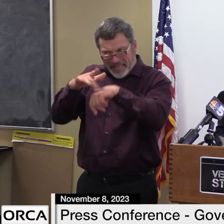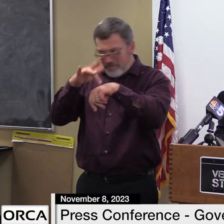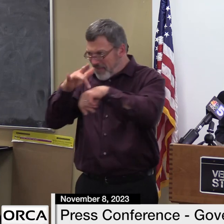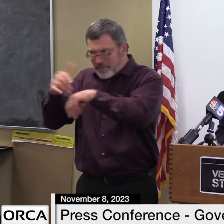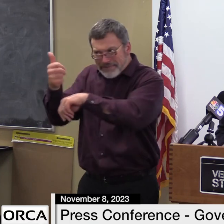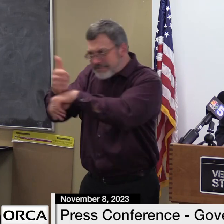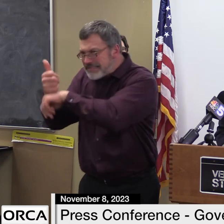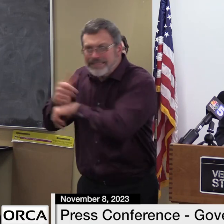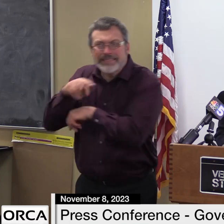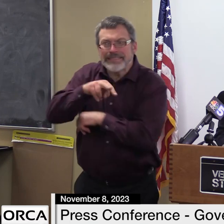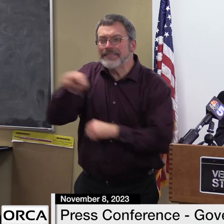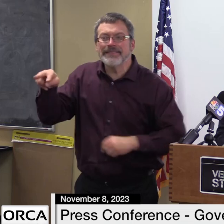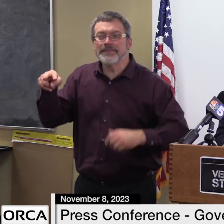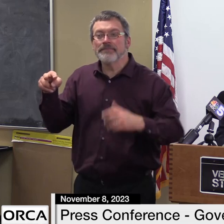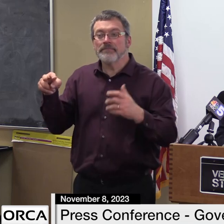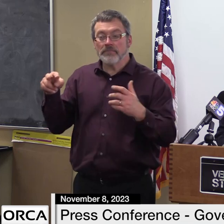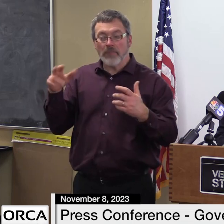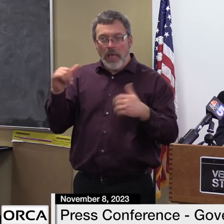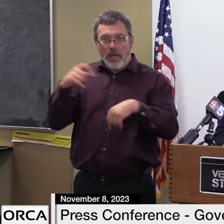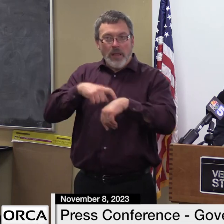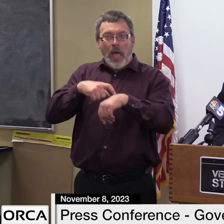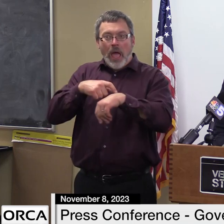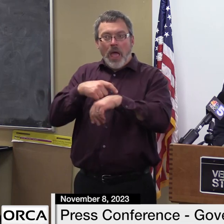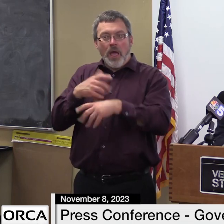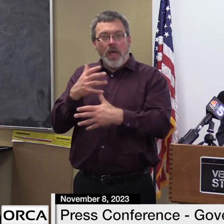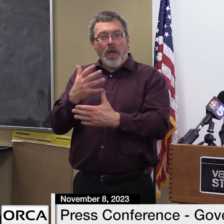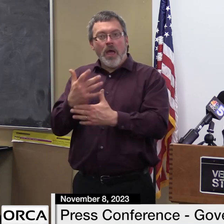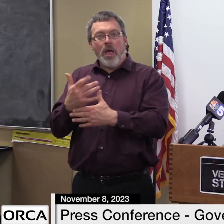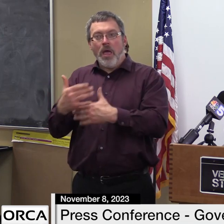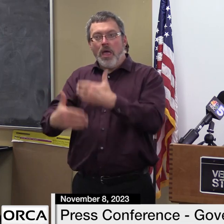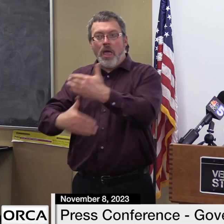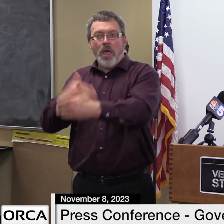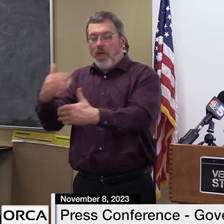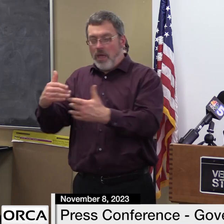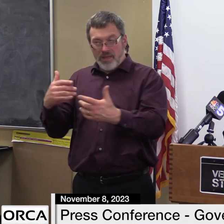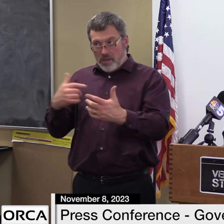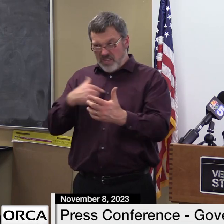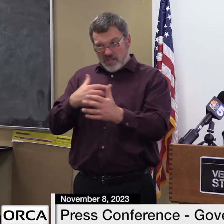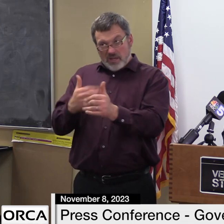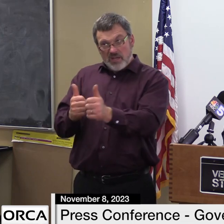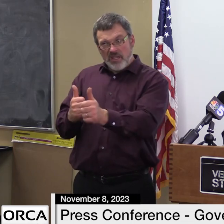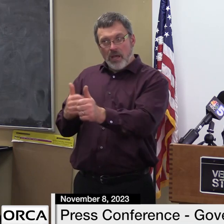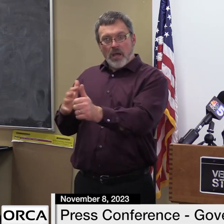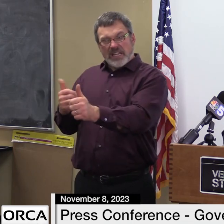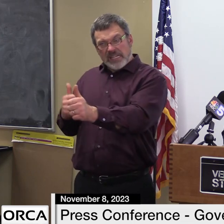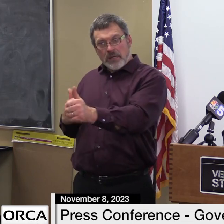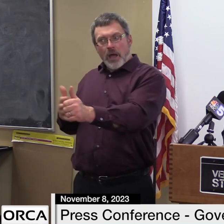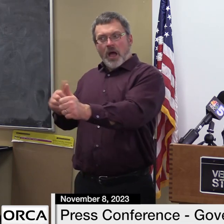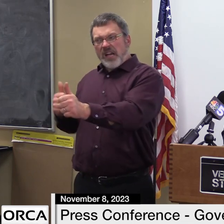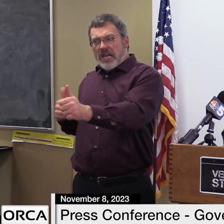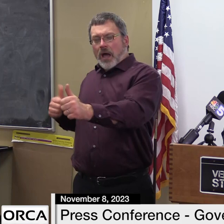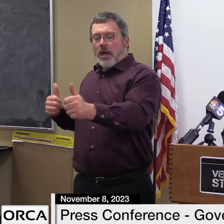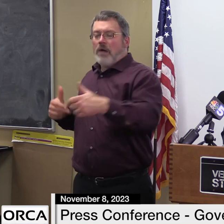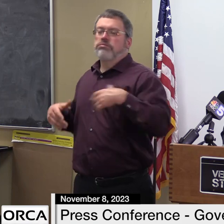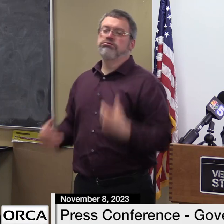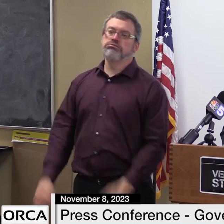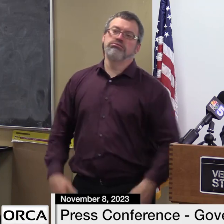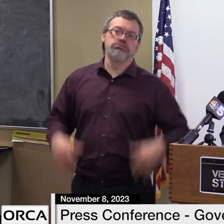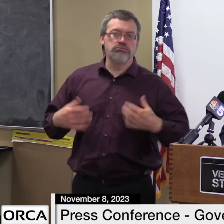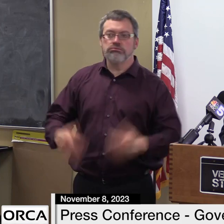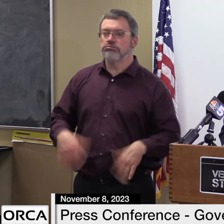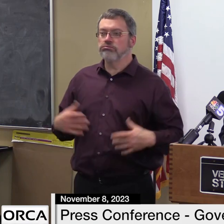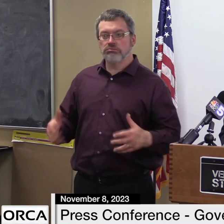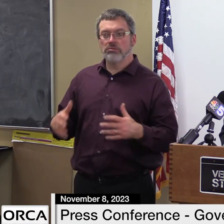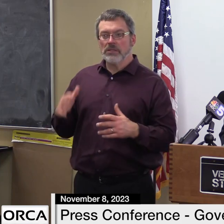and quantity can't keep up with the growing demand. We explored a more comprehensive plan to greatly